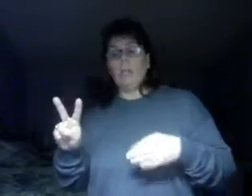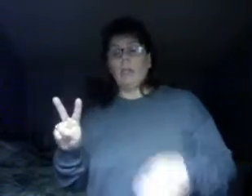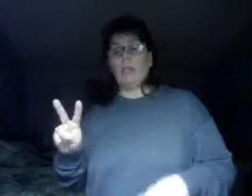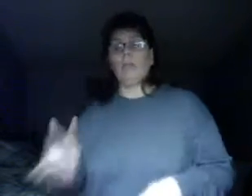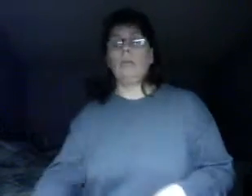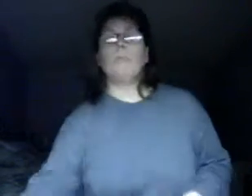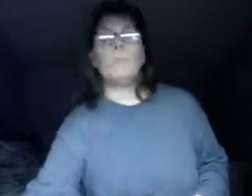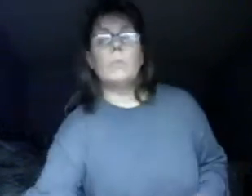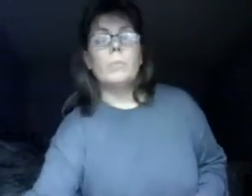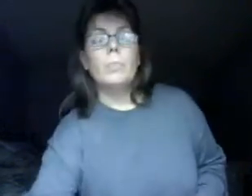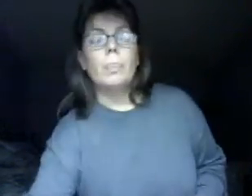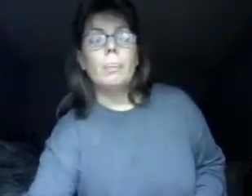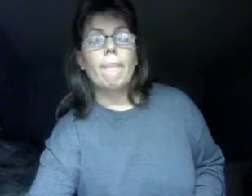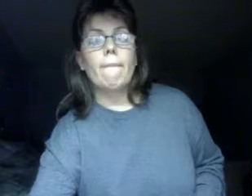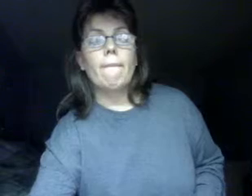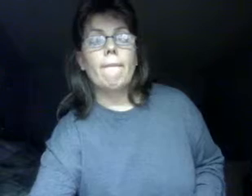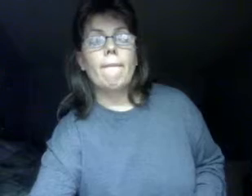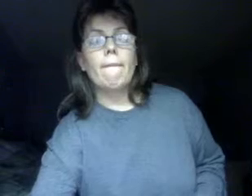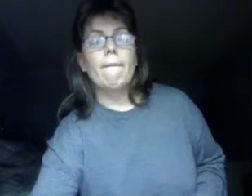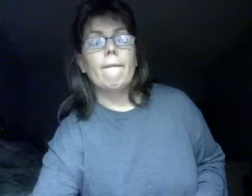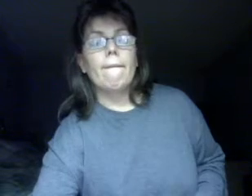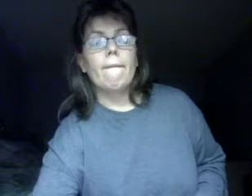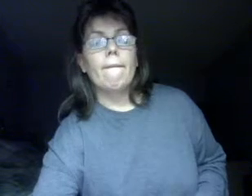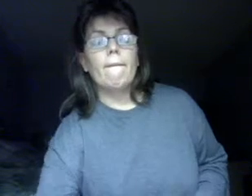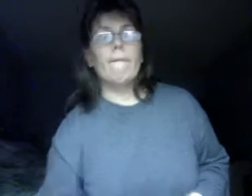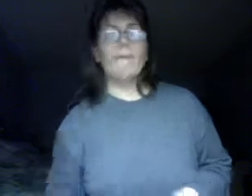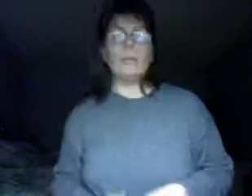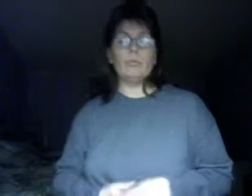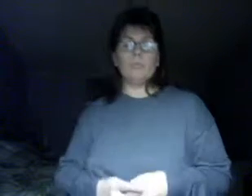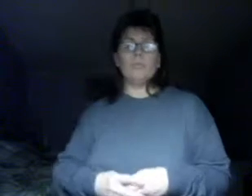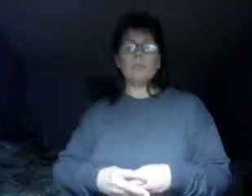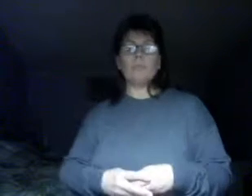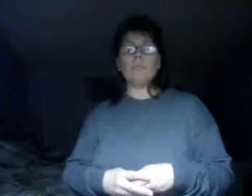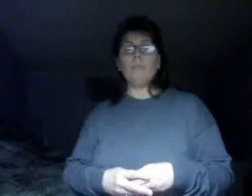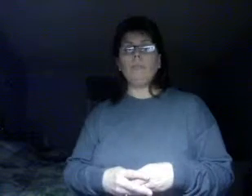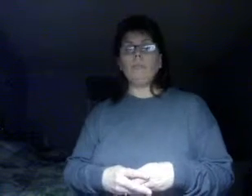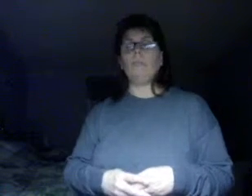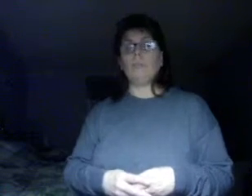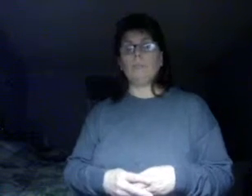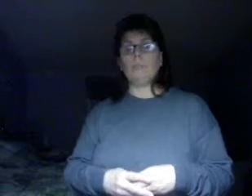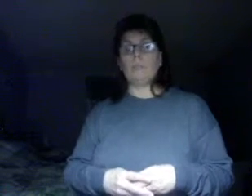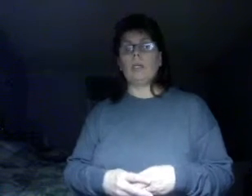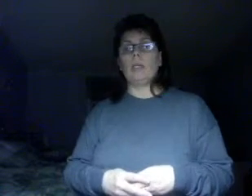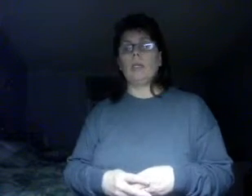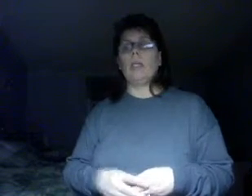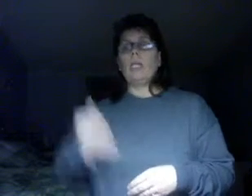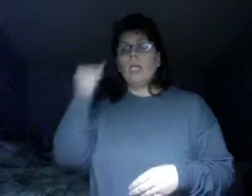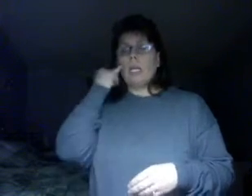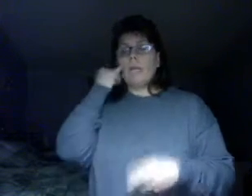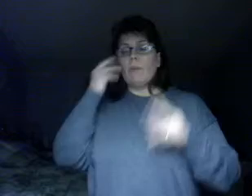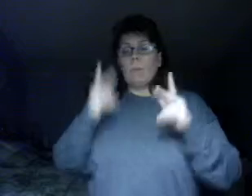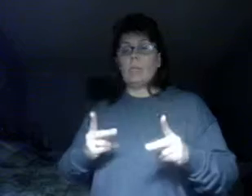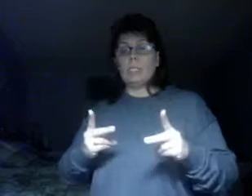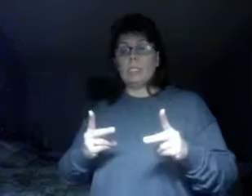behavior which they come in contact with. Are those bodily fluids present? If those bodily fluids are